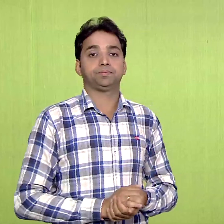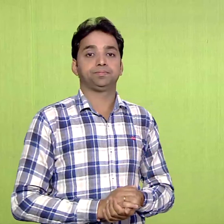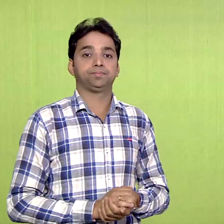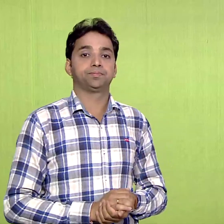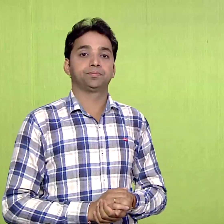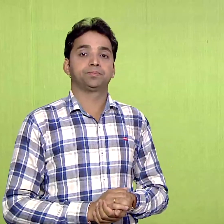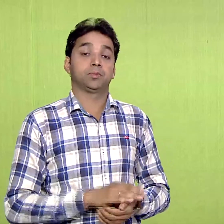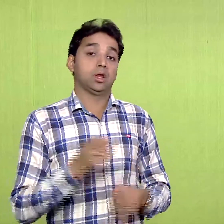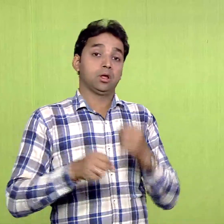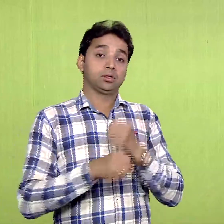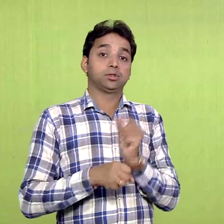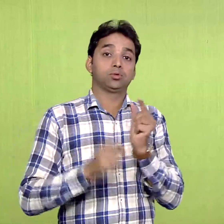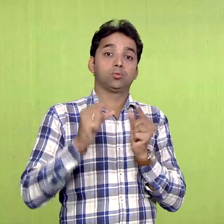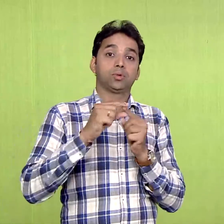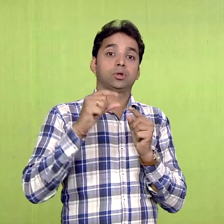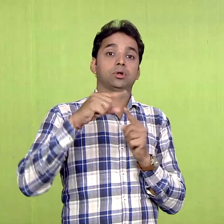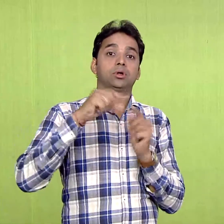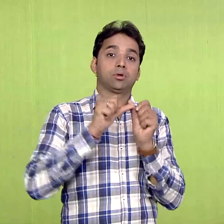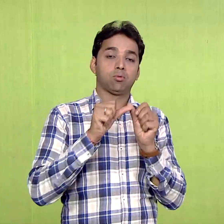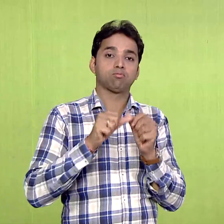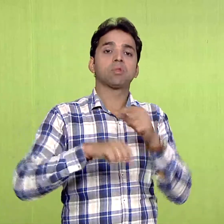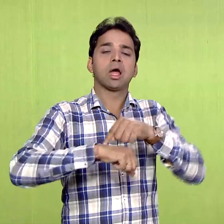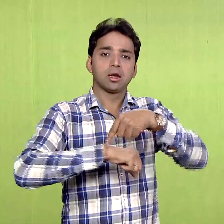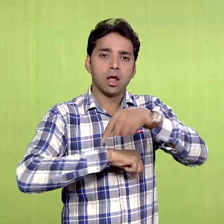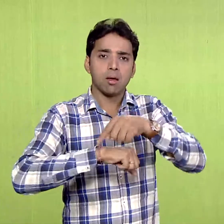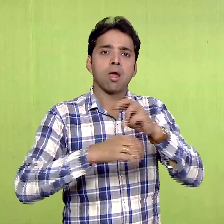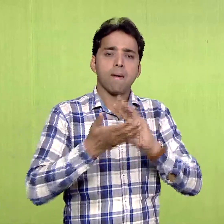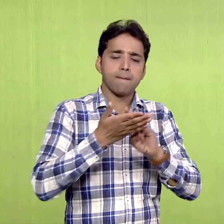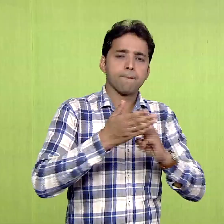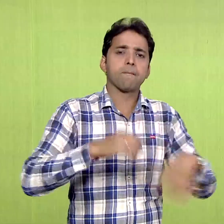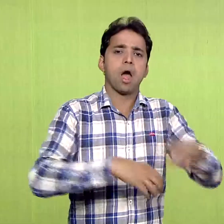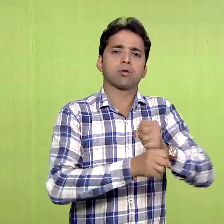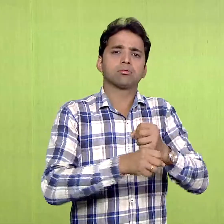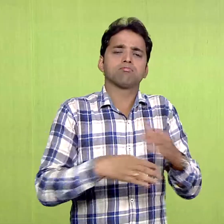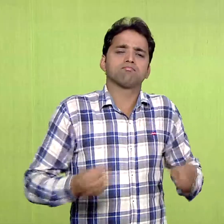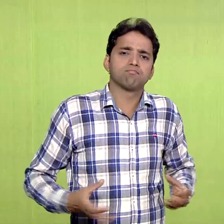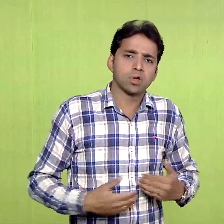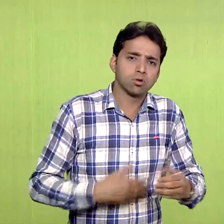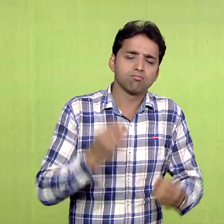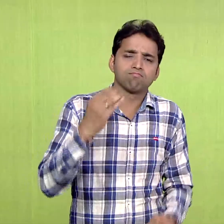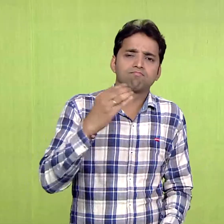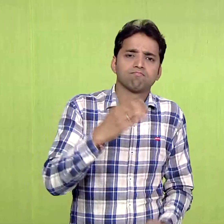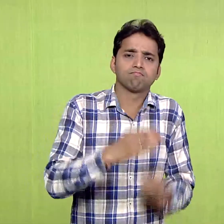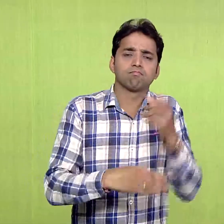The Gupta period marks the beginning of the construction of the free-standing Hindu temples.